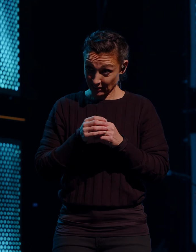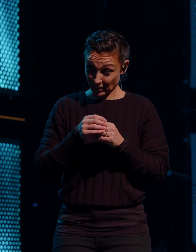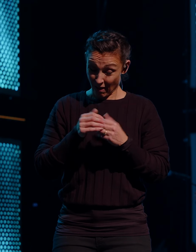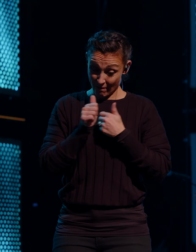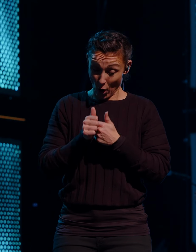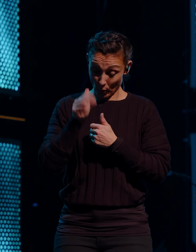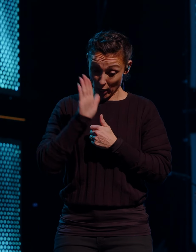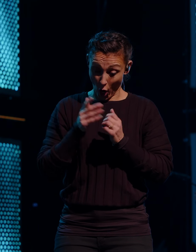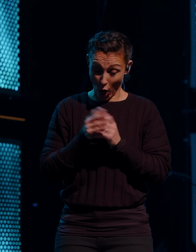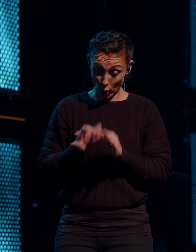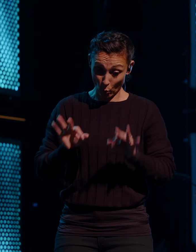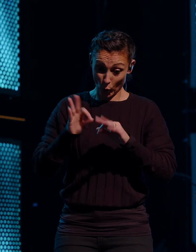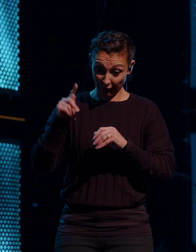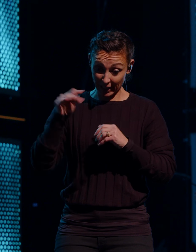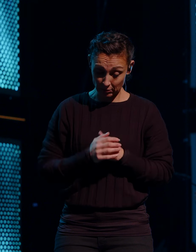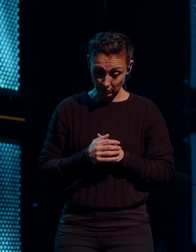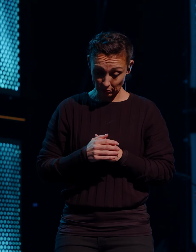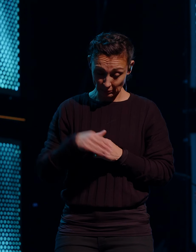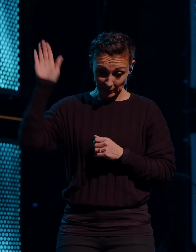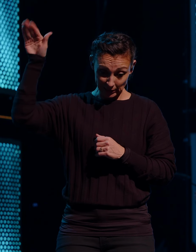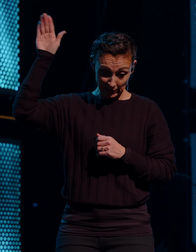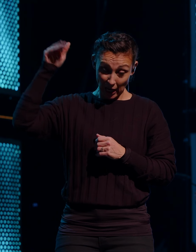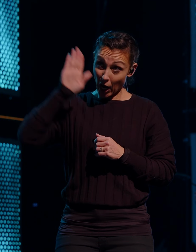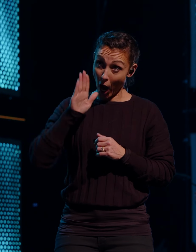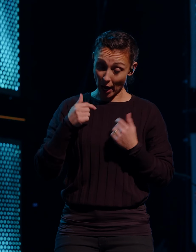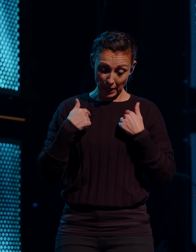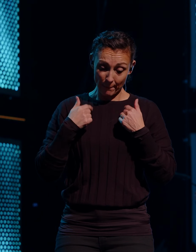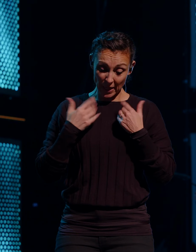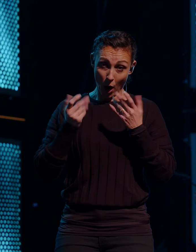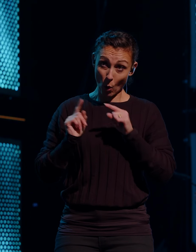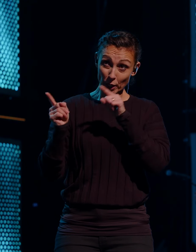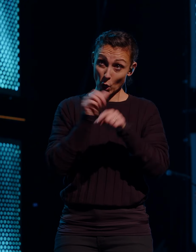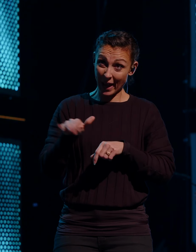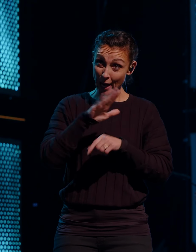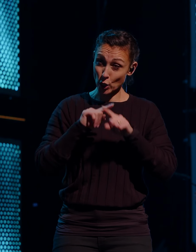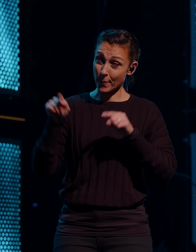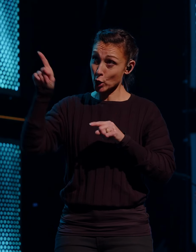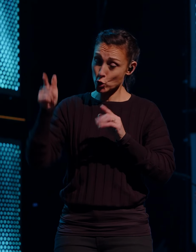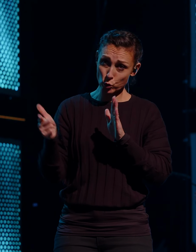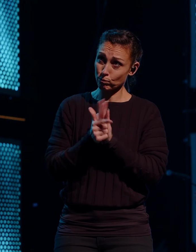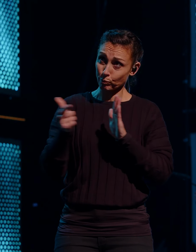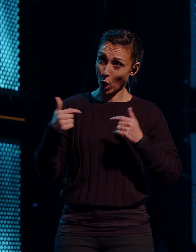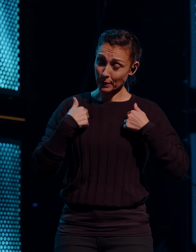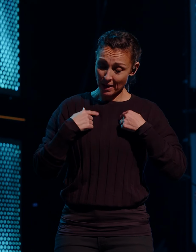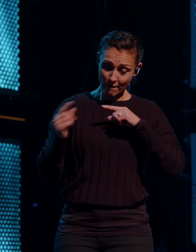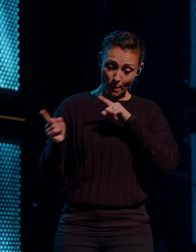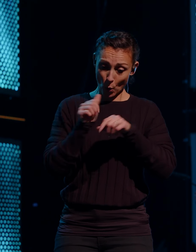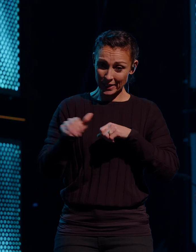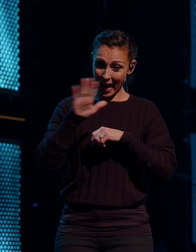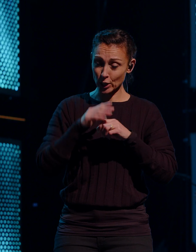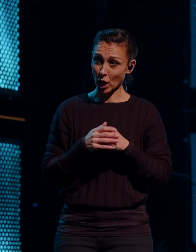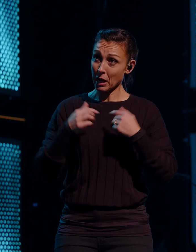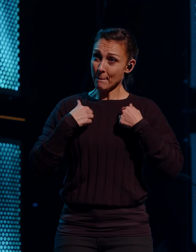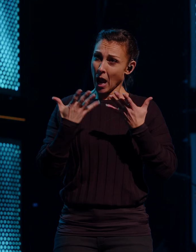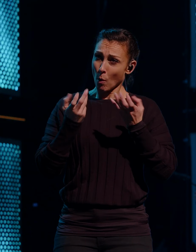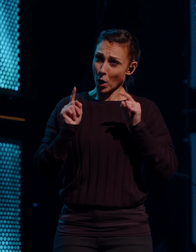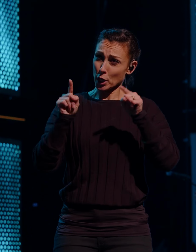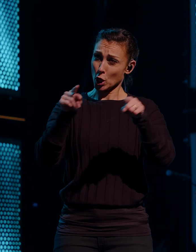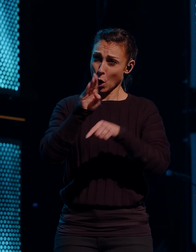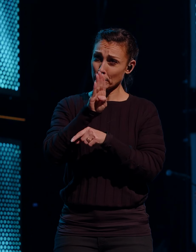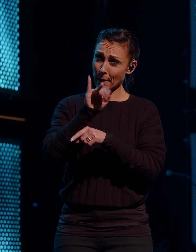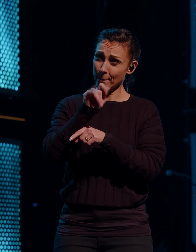Asia. You forbade me to go to Asia. I wanted to go to Bithynia. It was your spirit that kept me from going to Bithynia. You brought me to